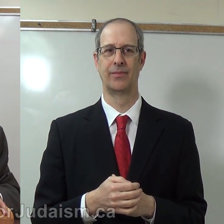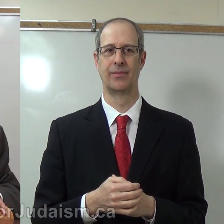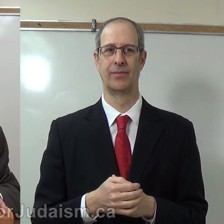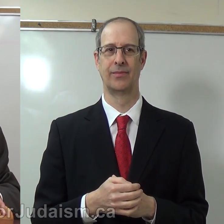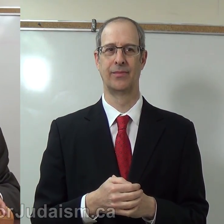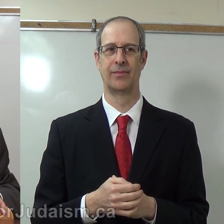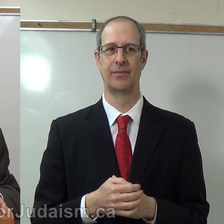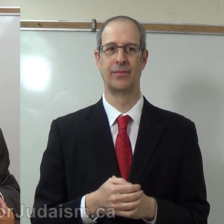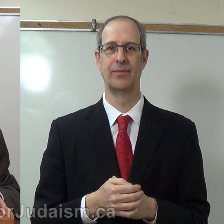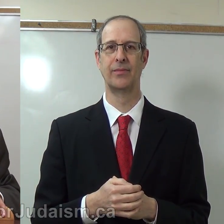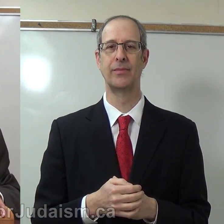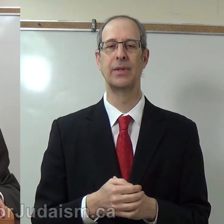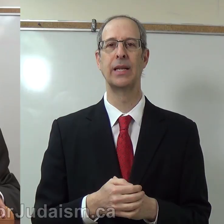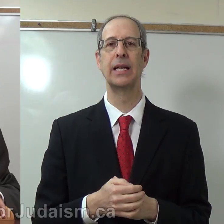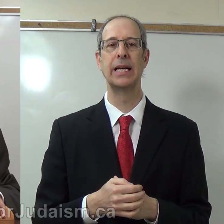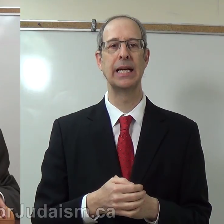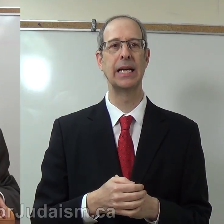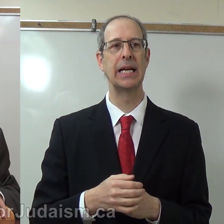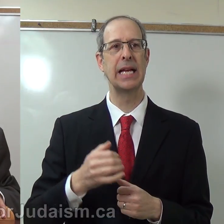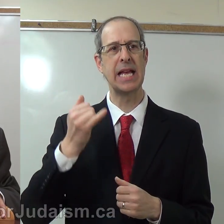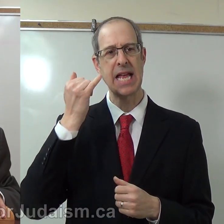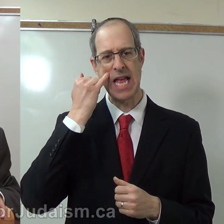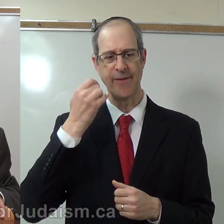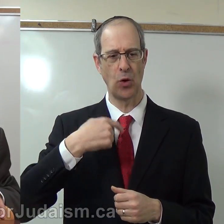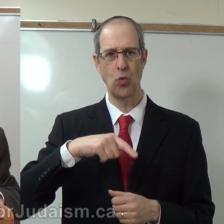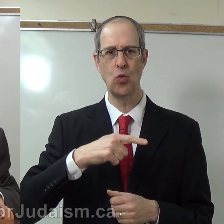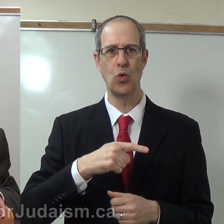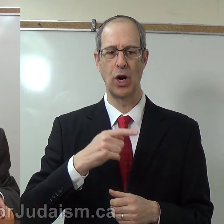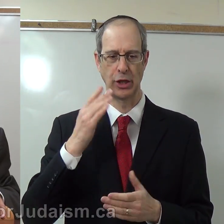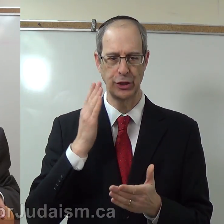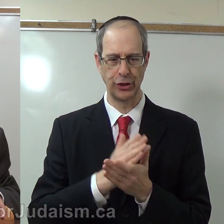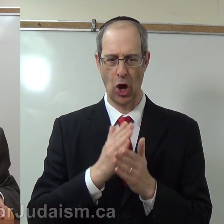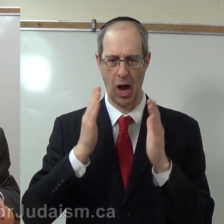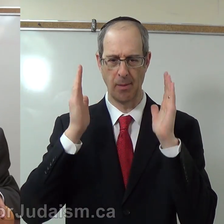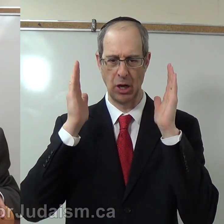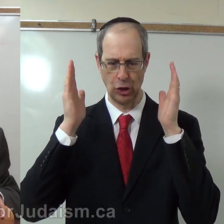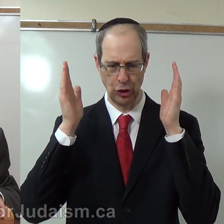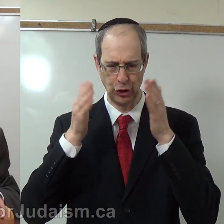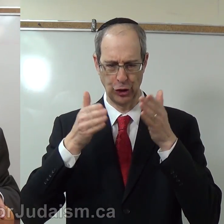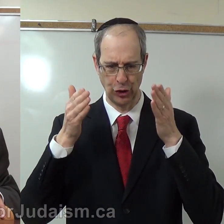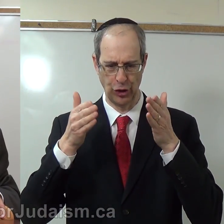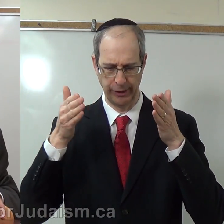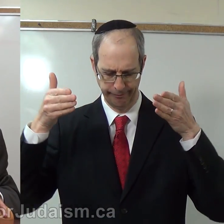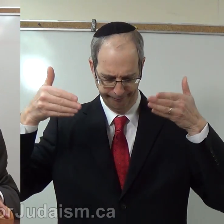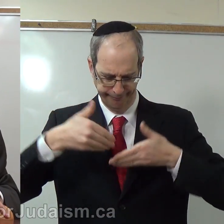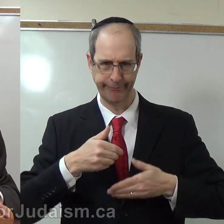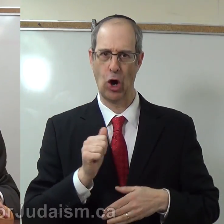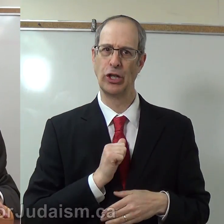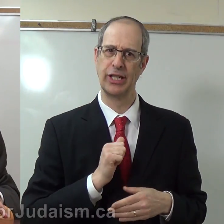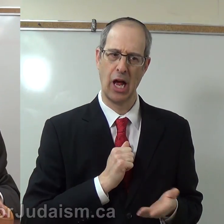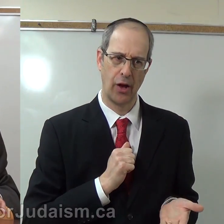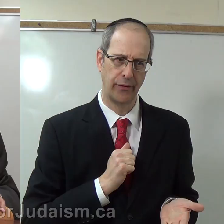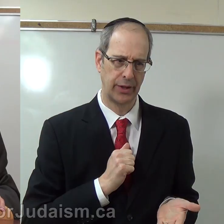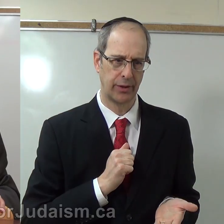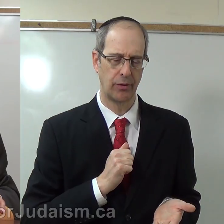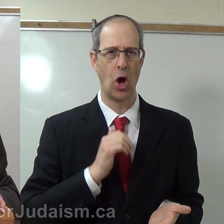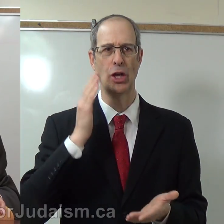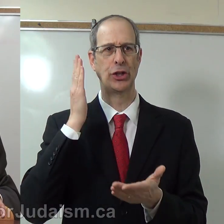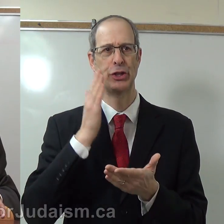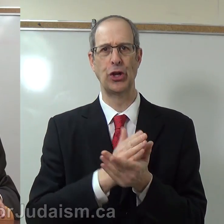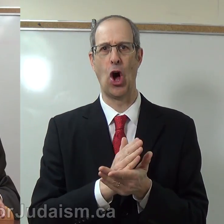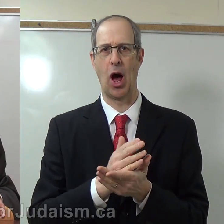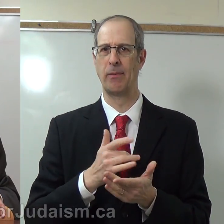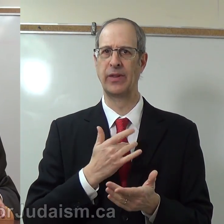happy we stop being concerned only about ourselves when we stop being